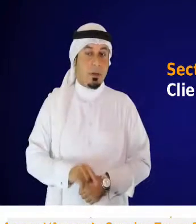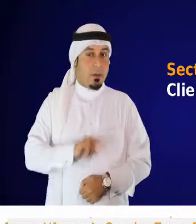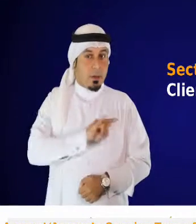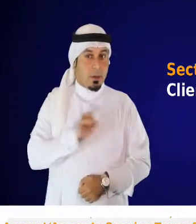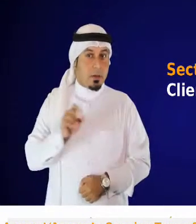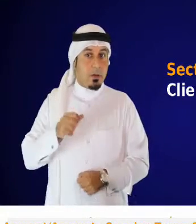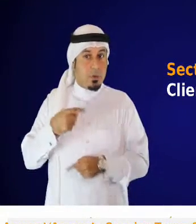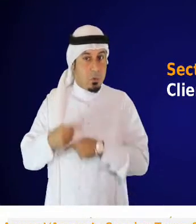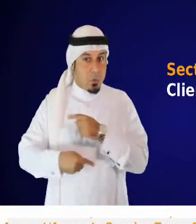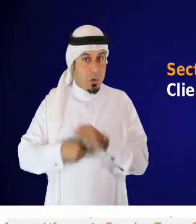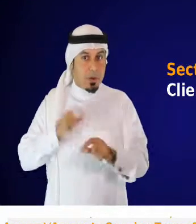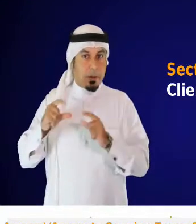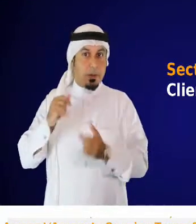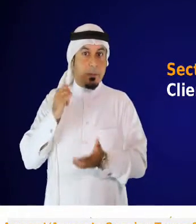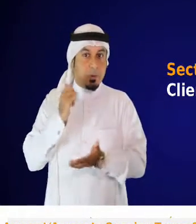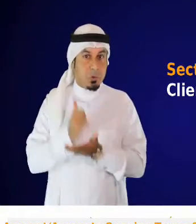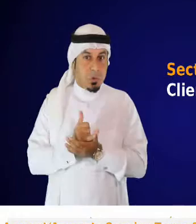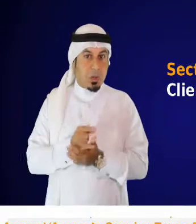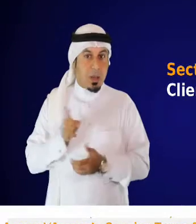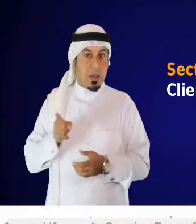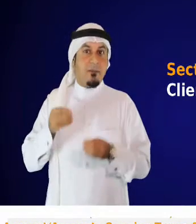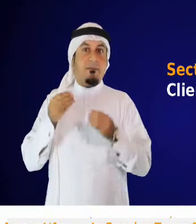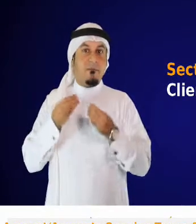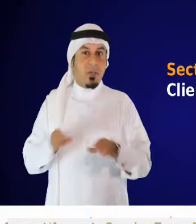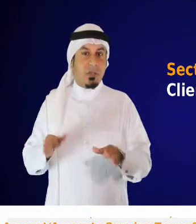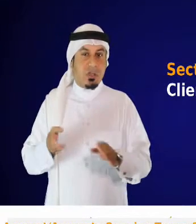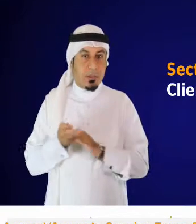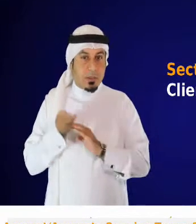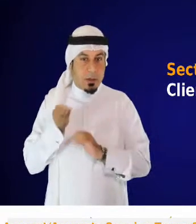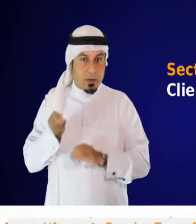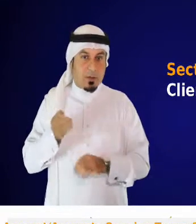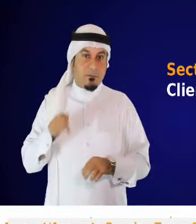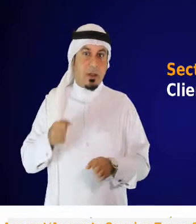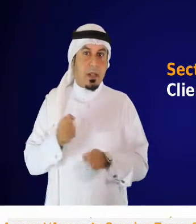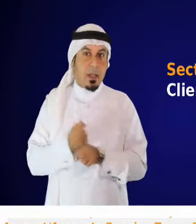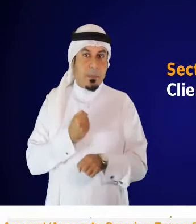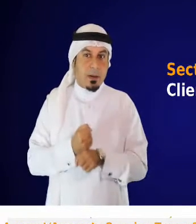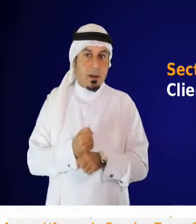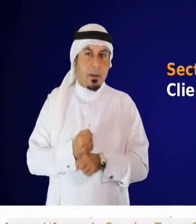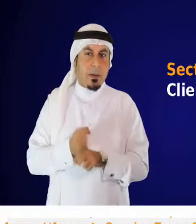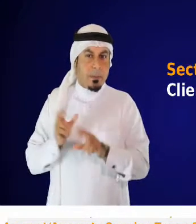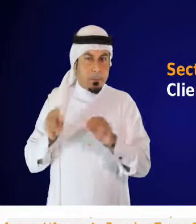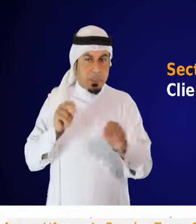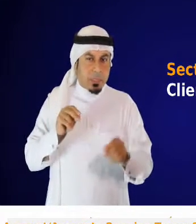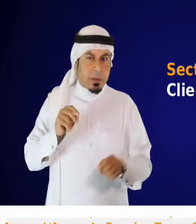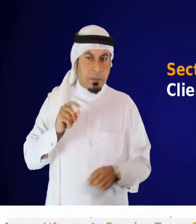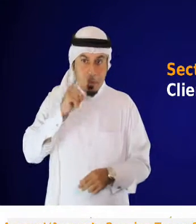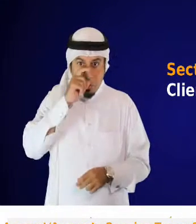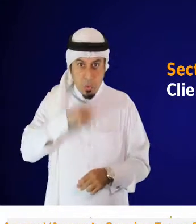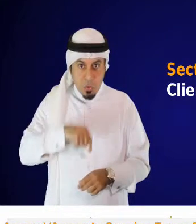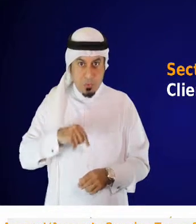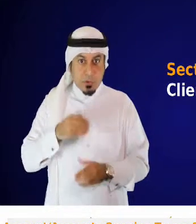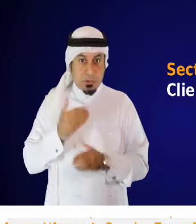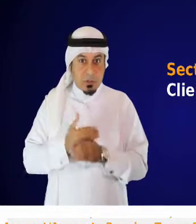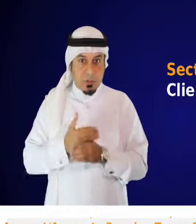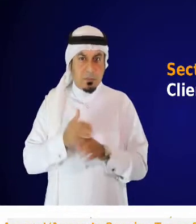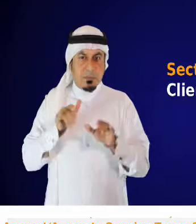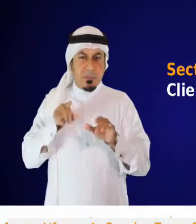9. The bank will not be responsible for the malfunctioning of any ATM card due to any mechanical defect or any other reason.